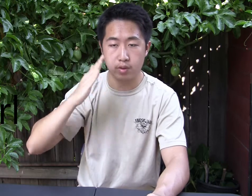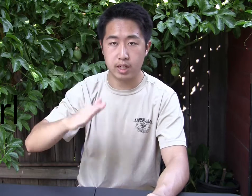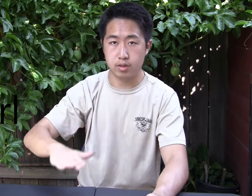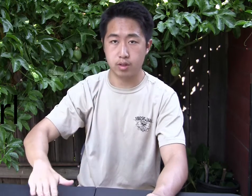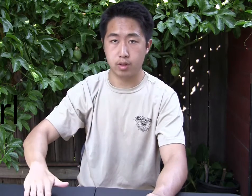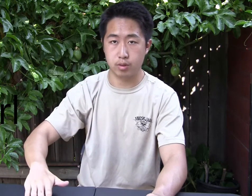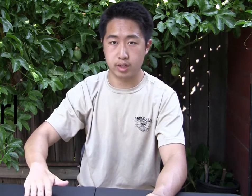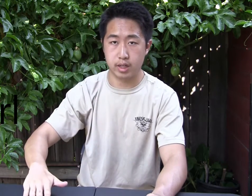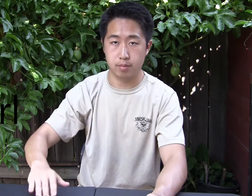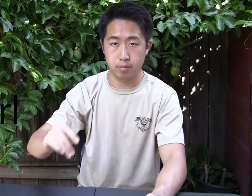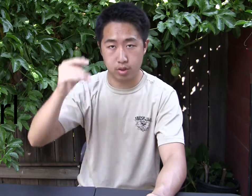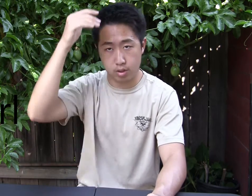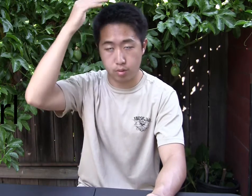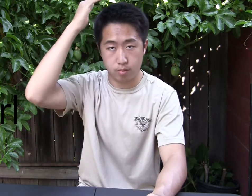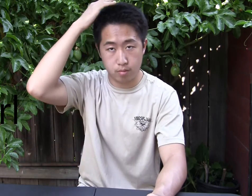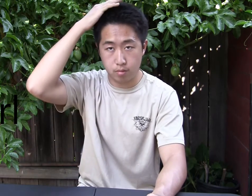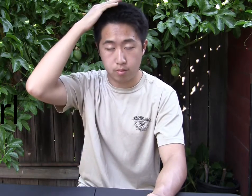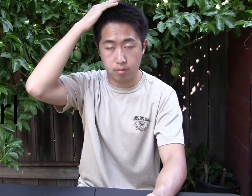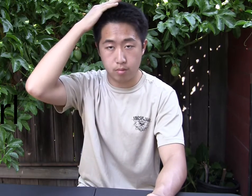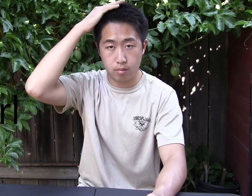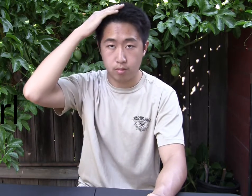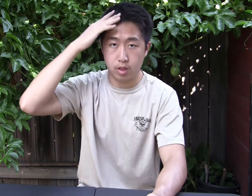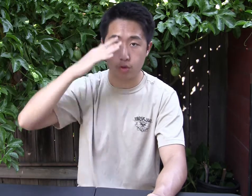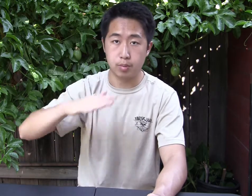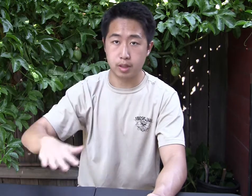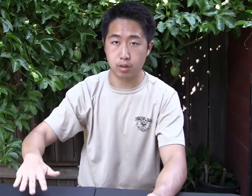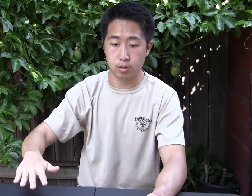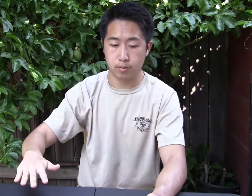down to the girl's height. So this would be girl.